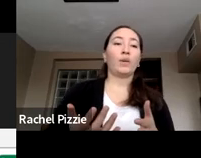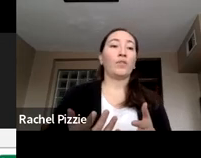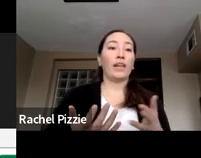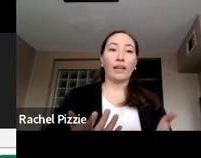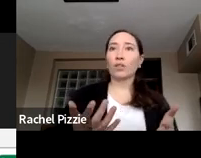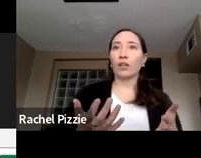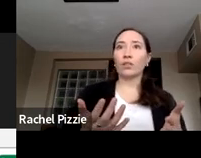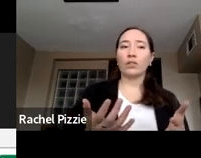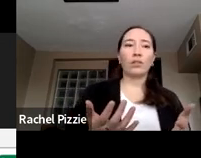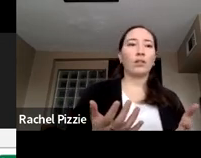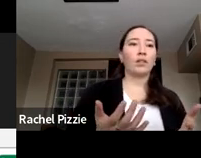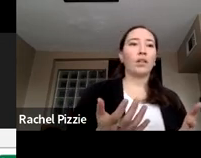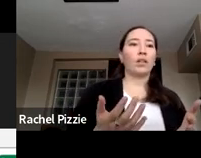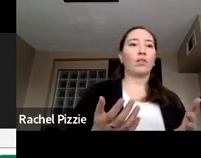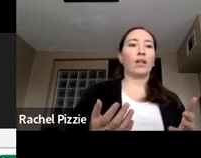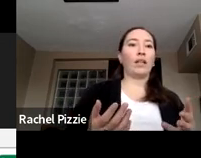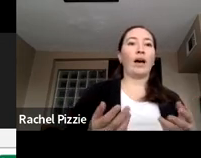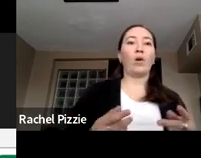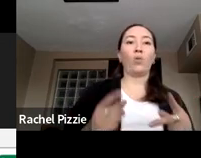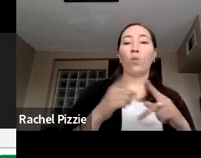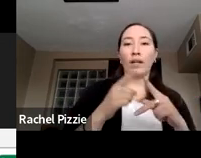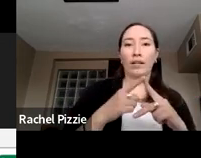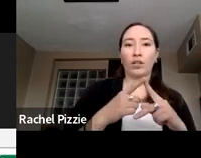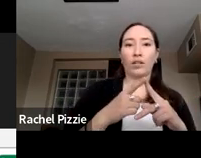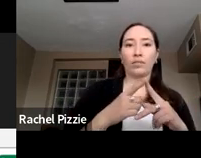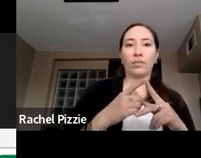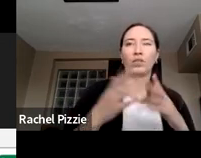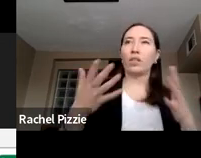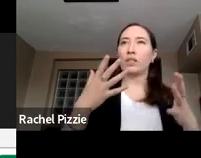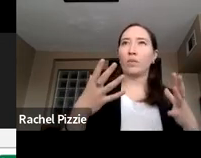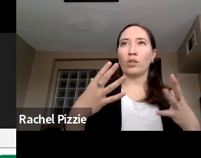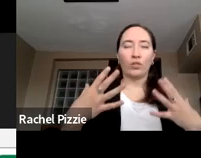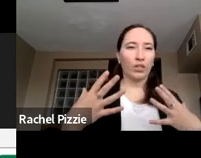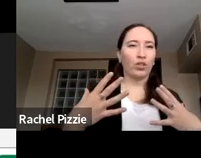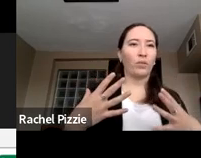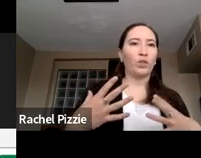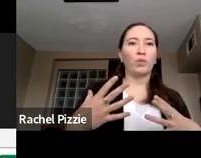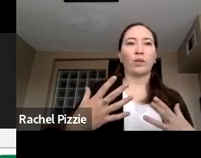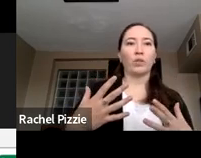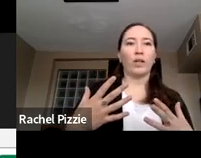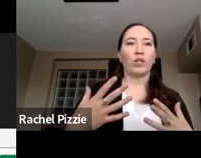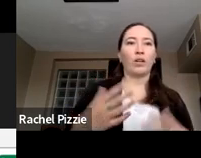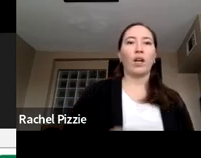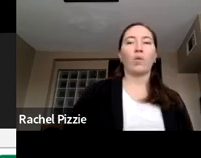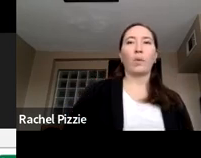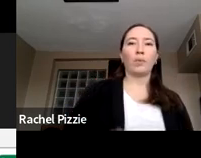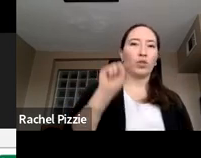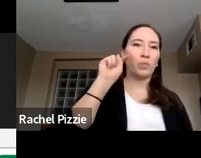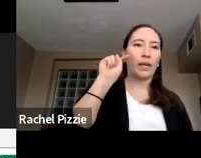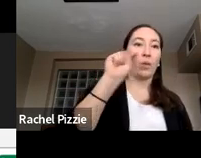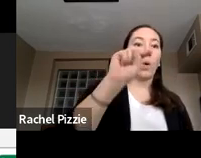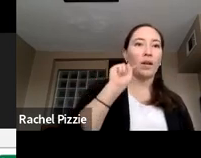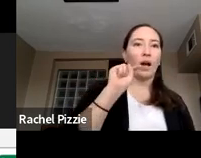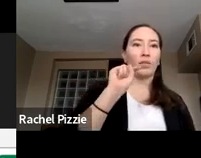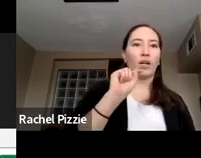In terms of the answers, you can allow one answer. So this is a more traditional multiple choice question where people are